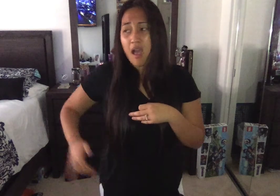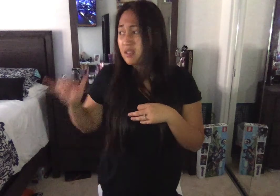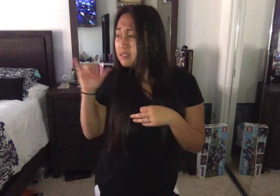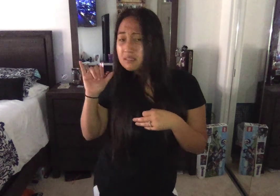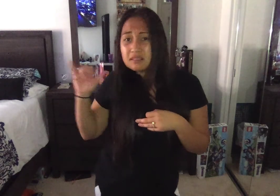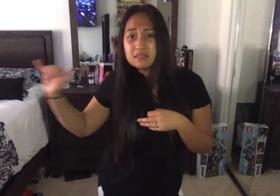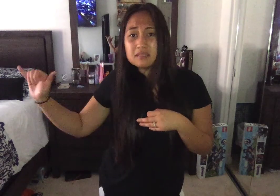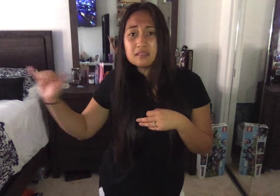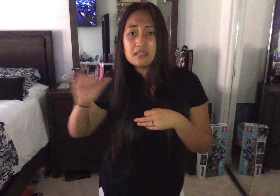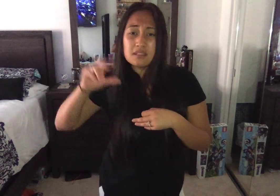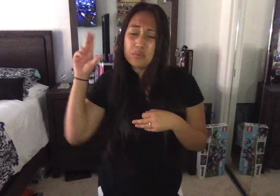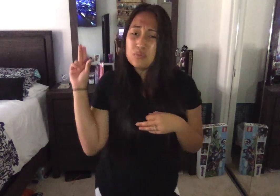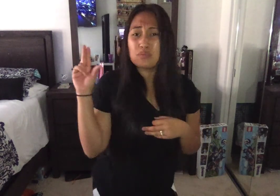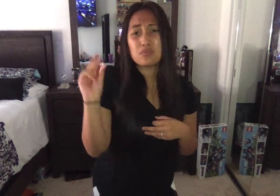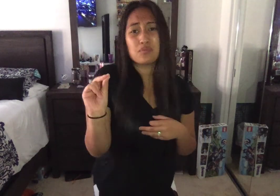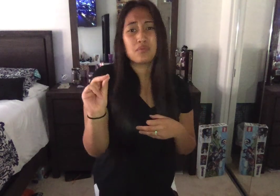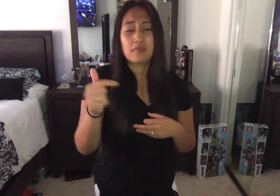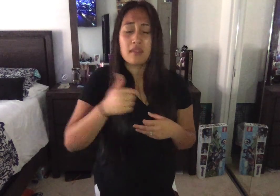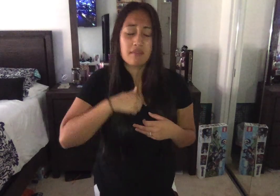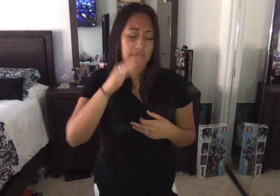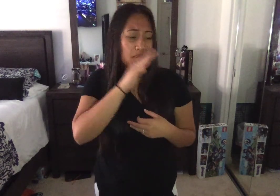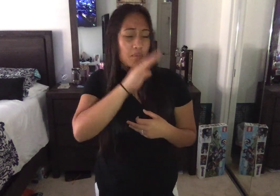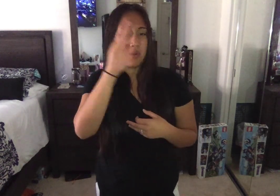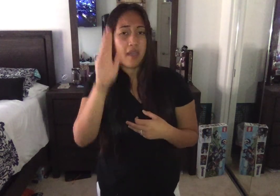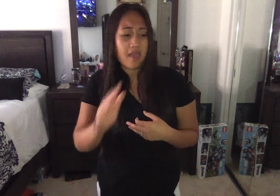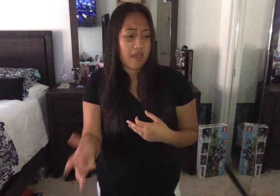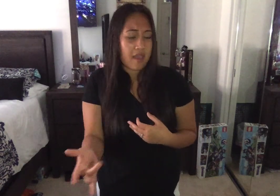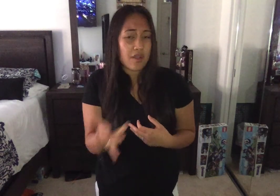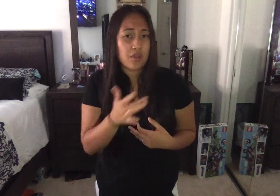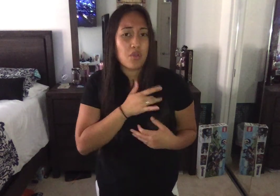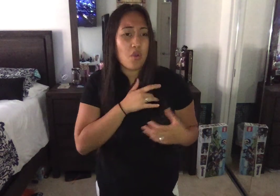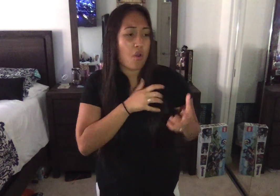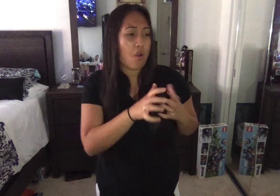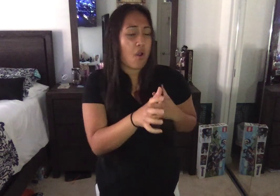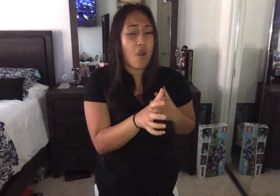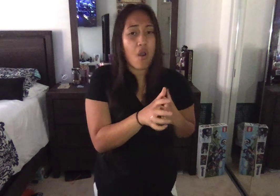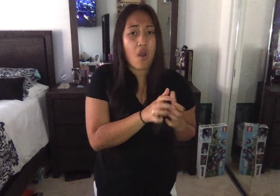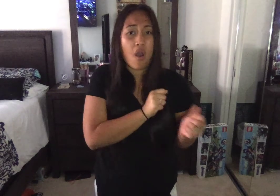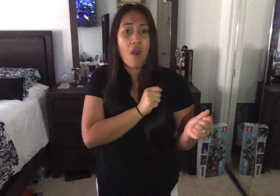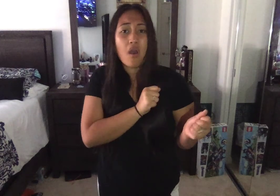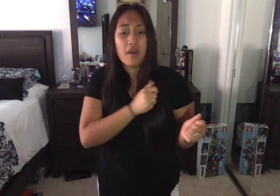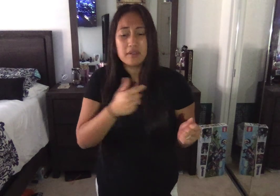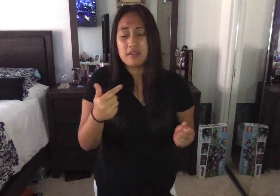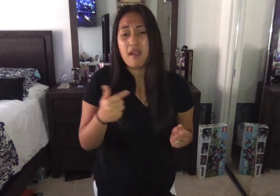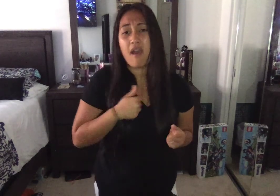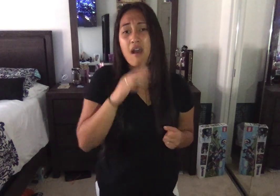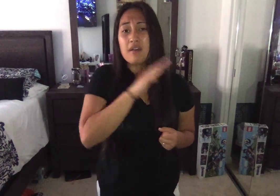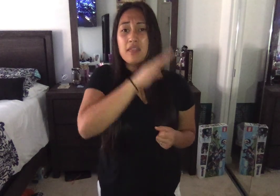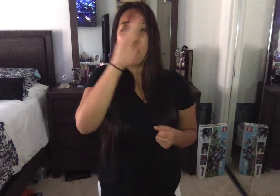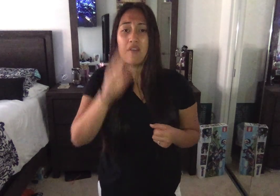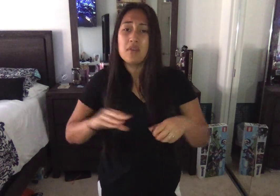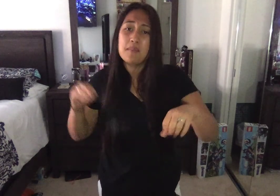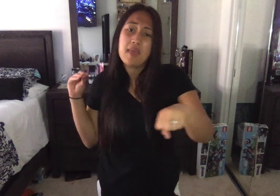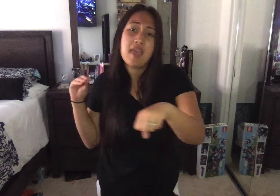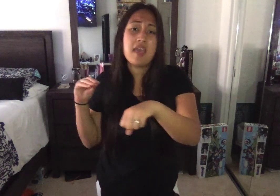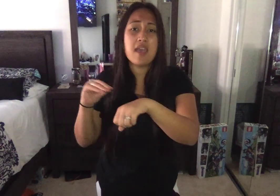like me I'll never break your heart I'll never make